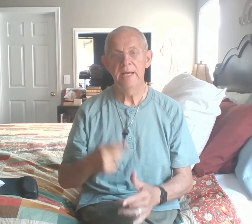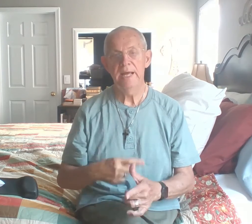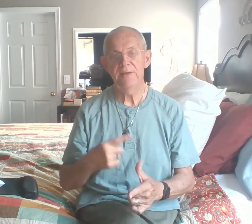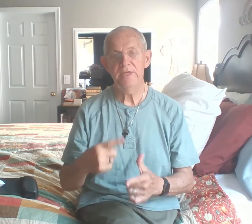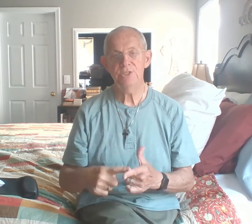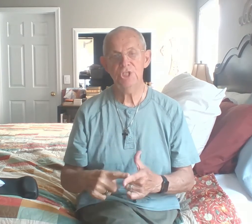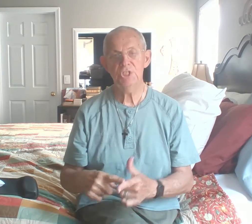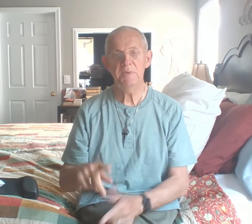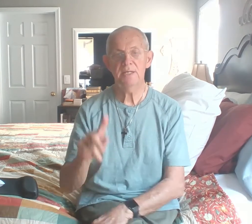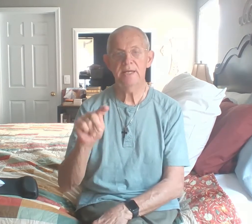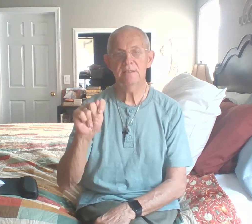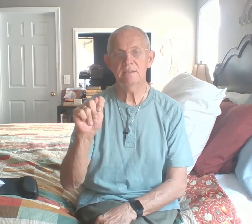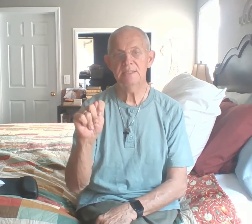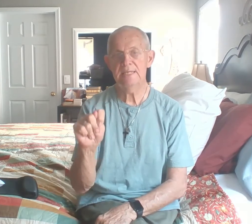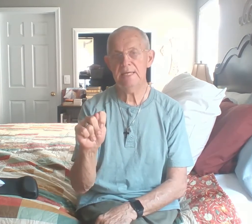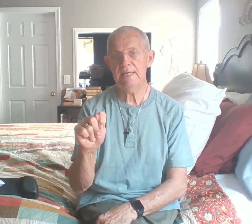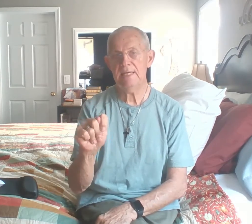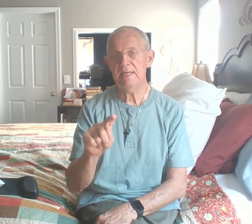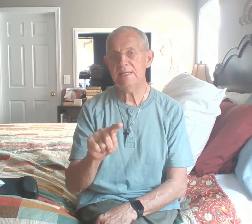And then she spelled out